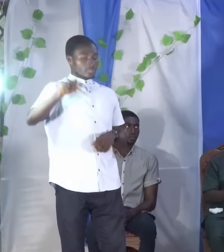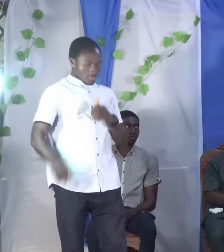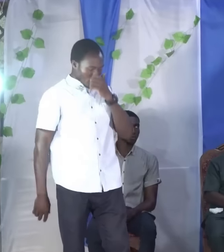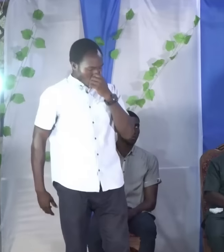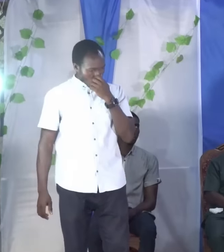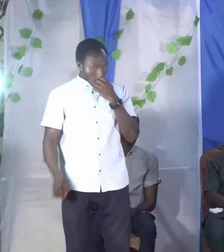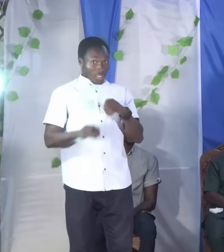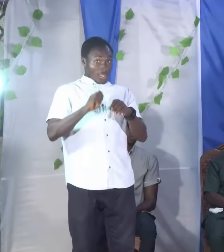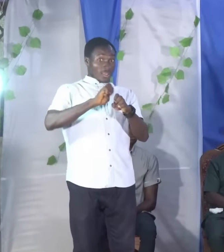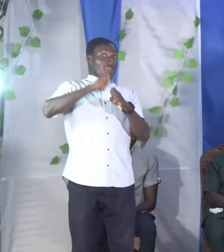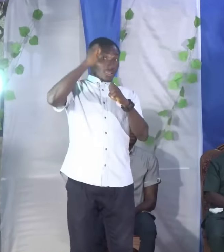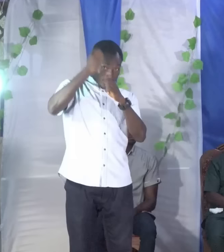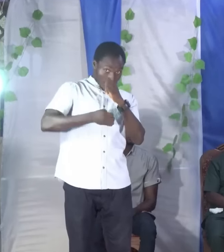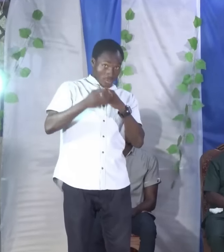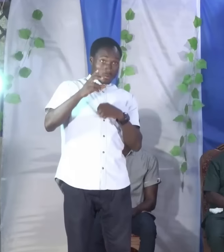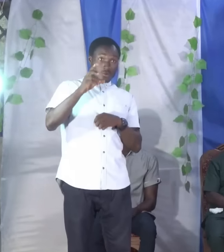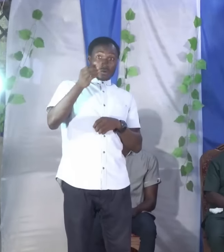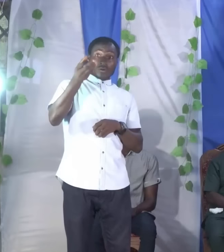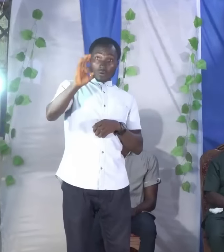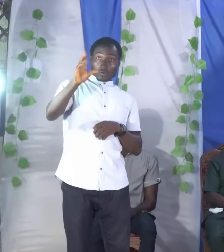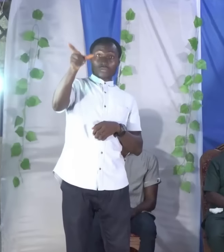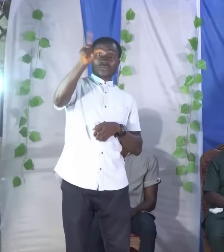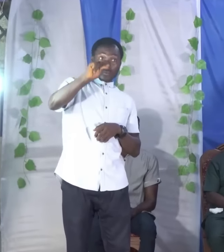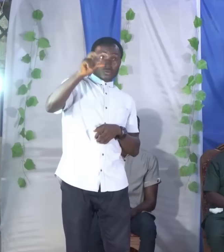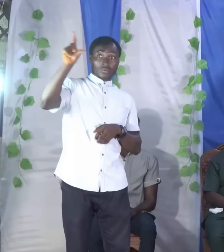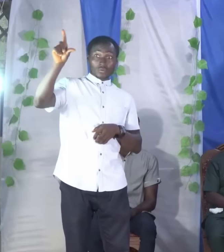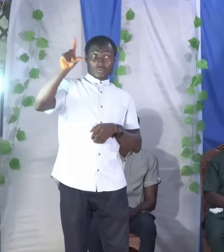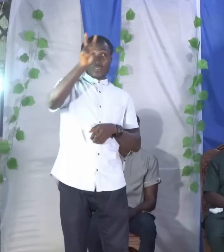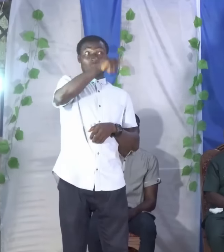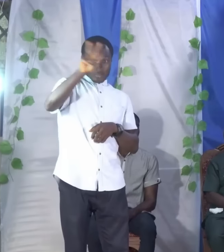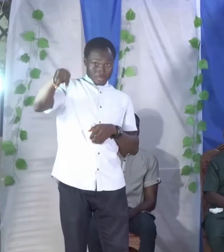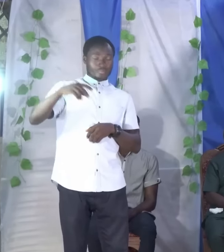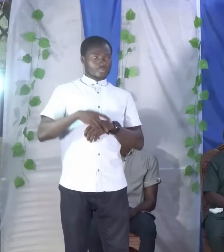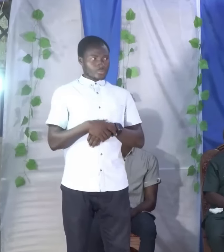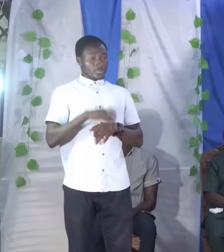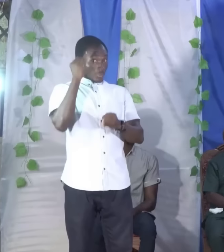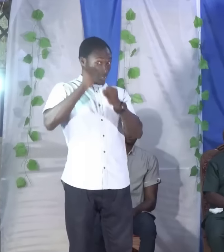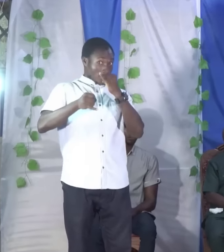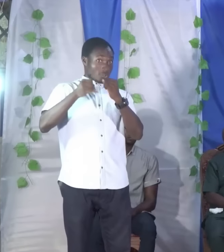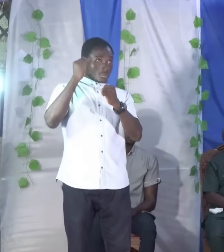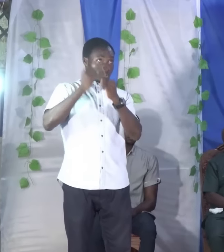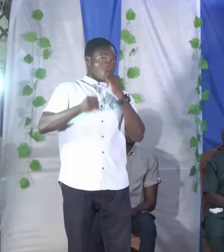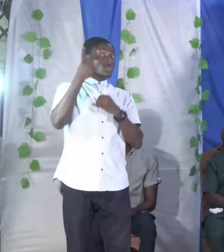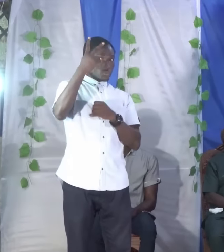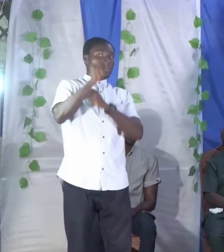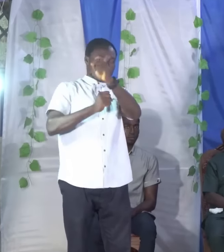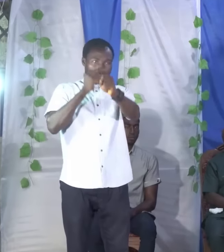2022 ekwa wiye no takrade for ne wa ha no me ma e ma akunafo